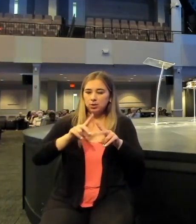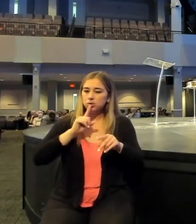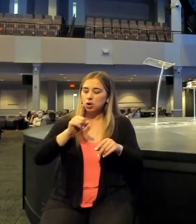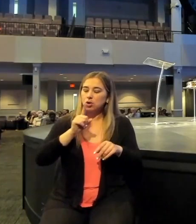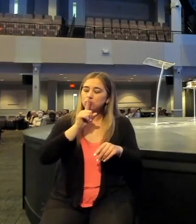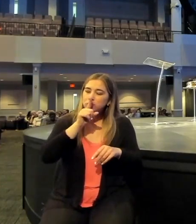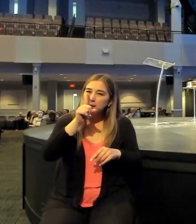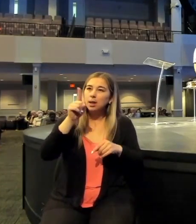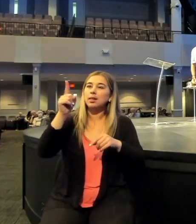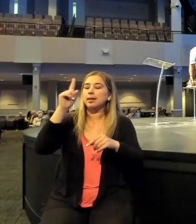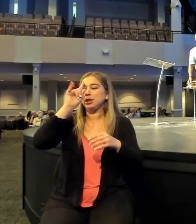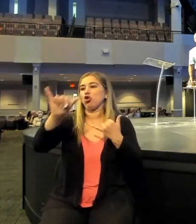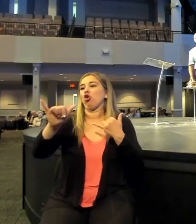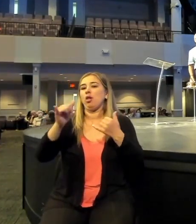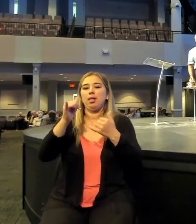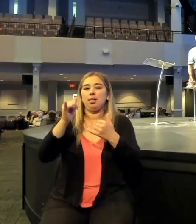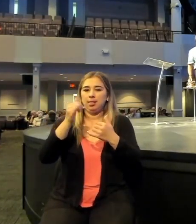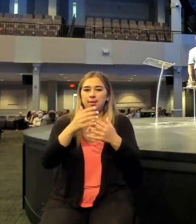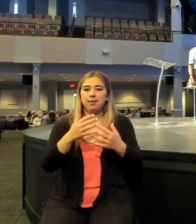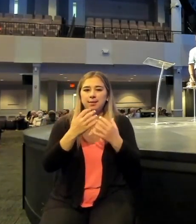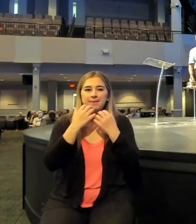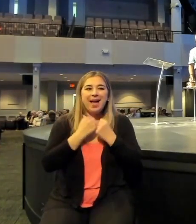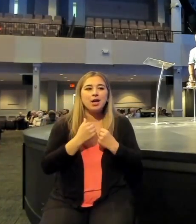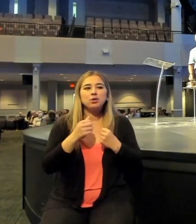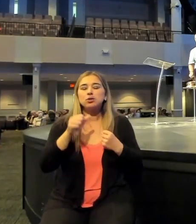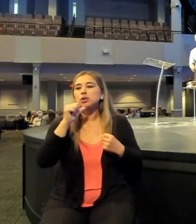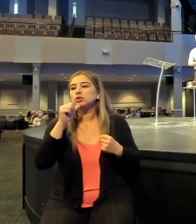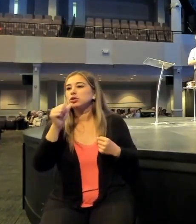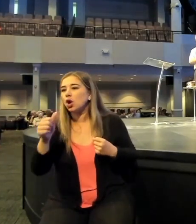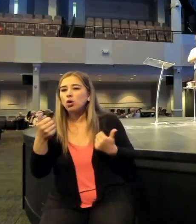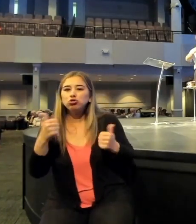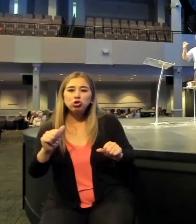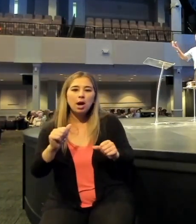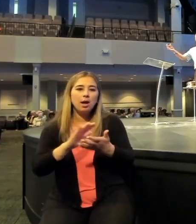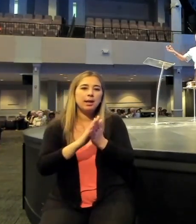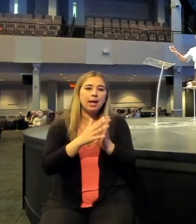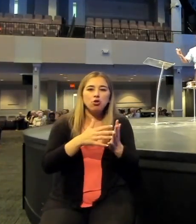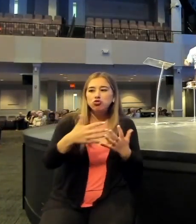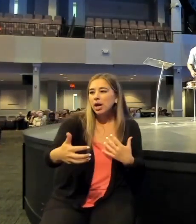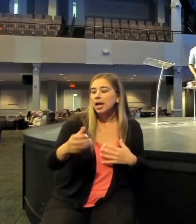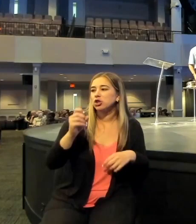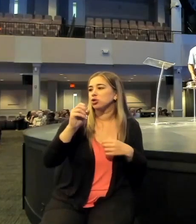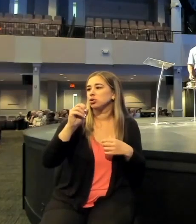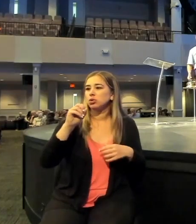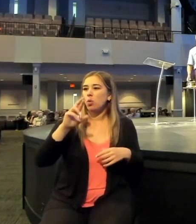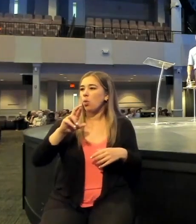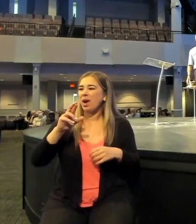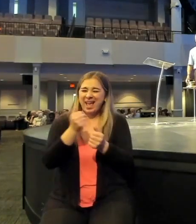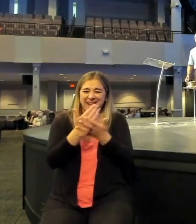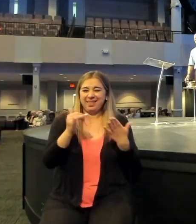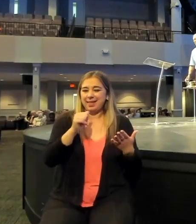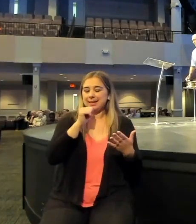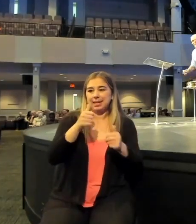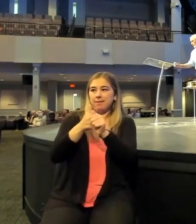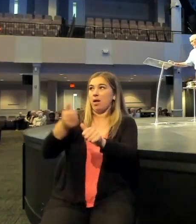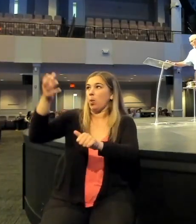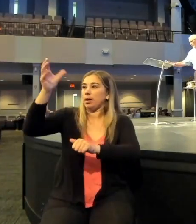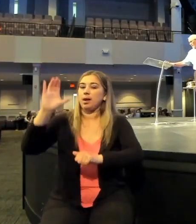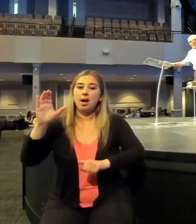eternal values. Don't weary yourself trying to get rich or trying to pursue anything else other than God. Why?